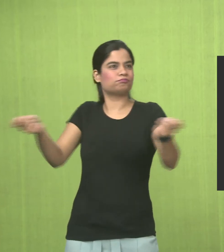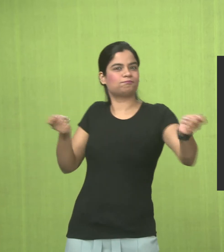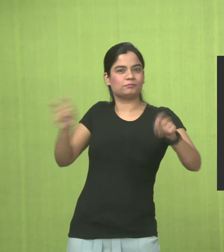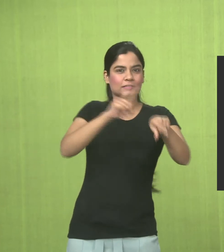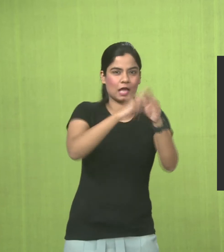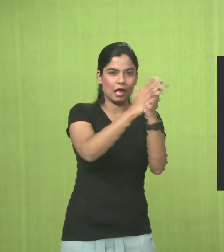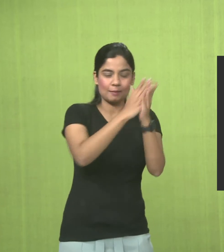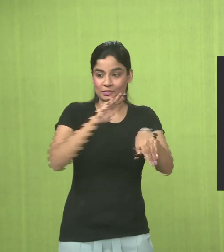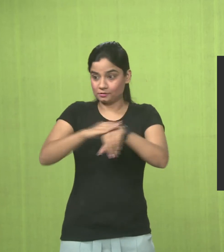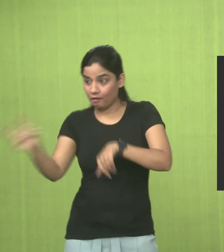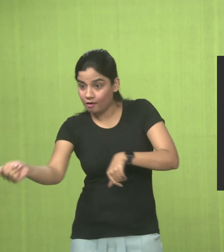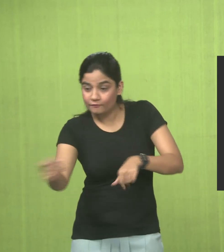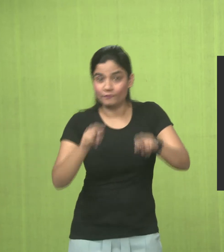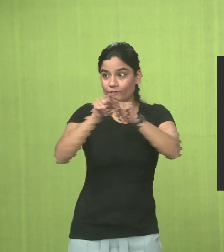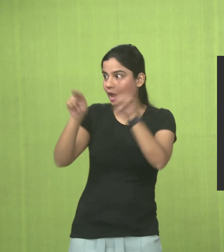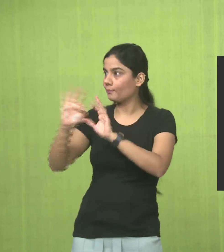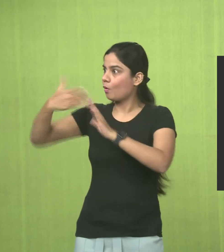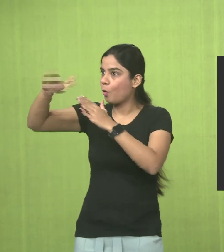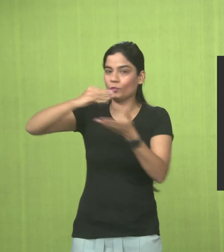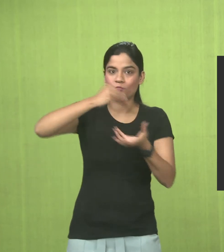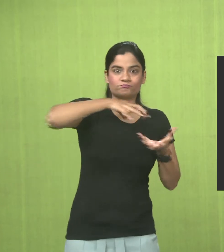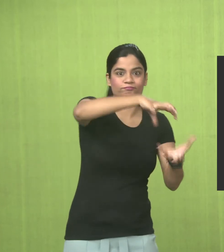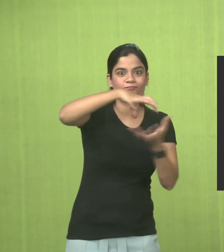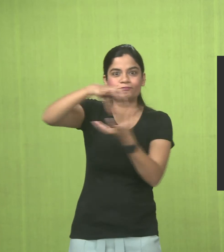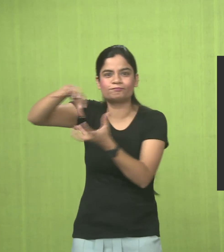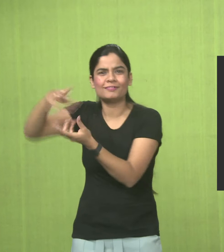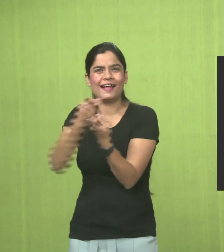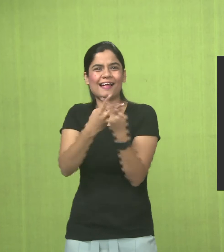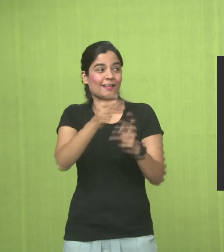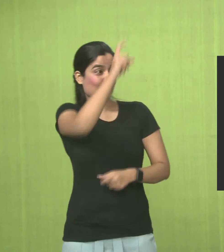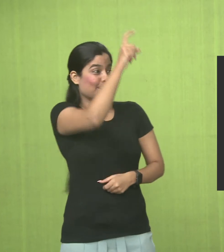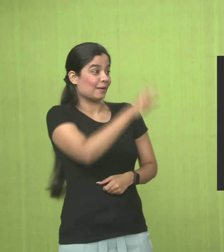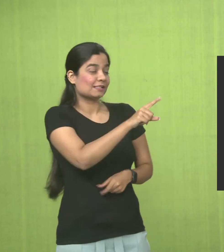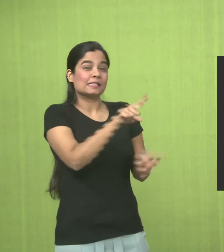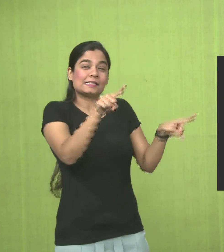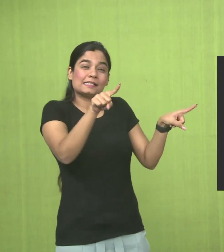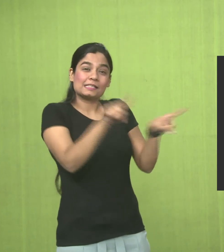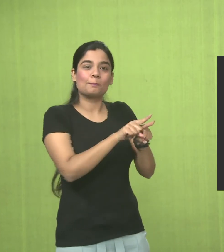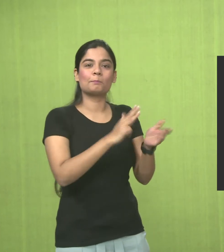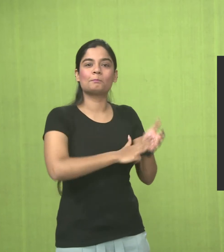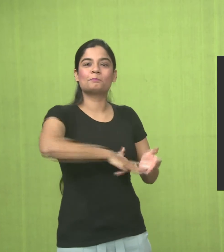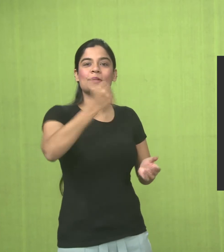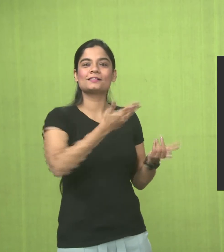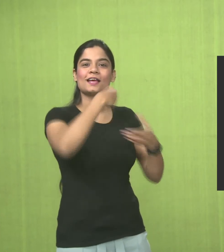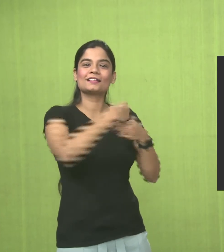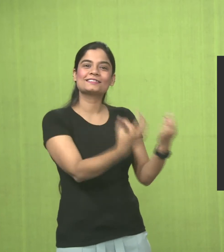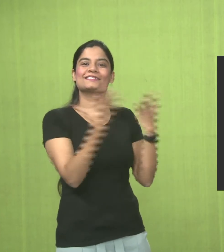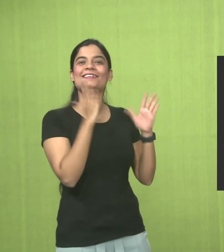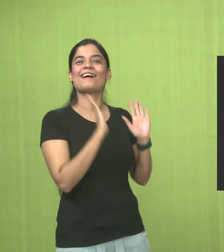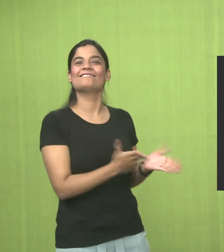They manage the house, they keep up with the servants, they cook for everyone, and that person is a manager